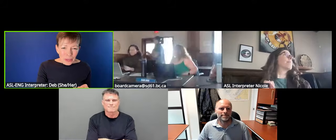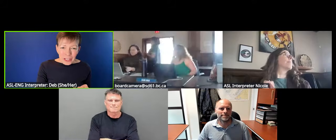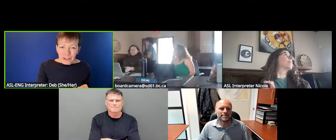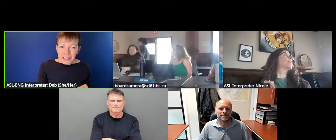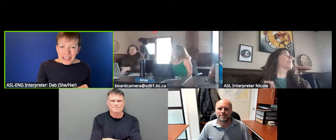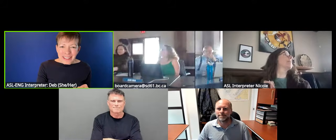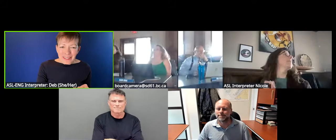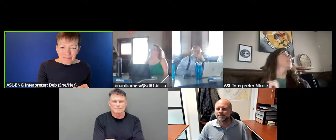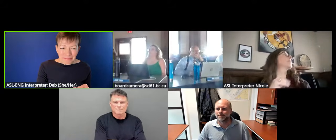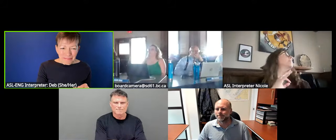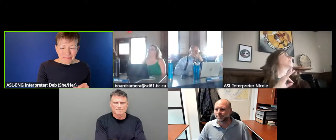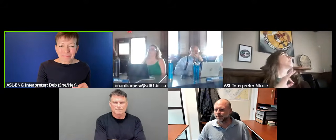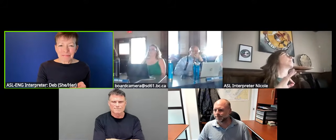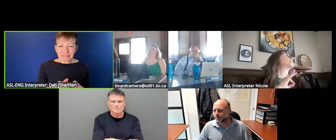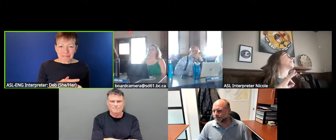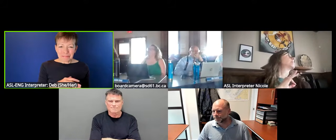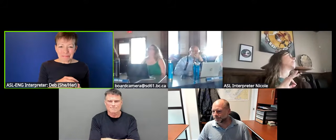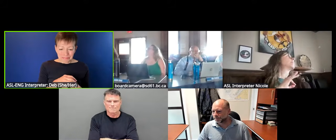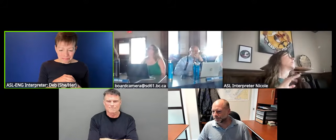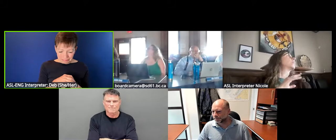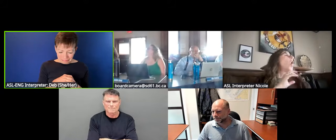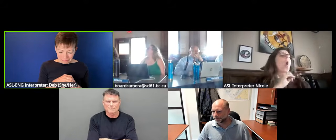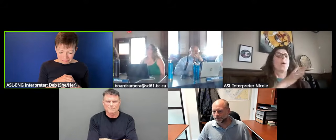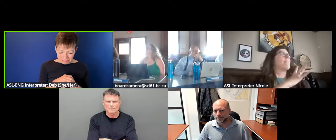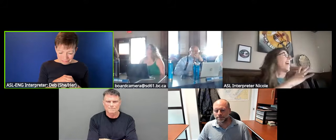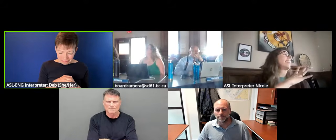Okay. We understand.